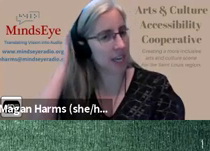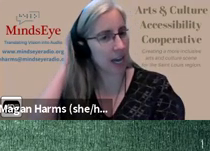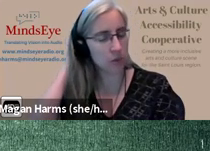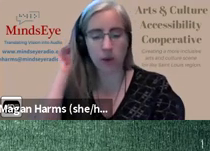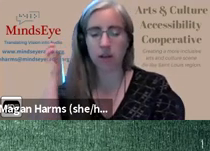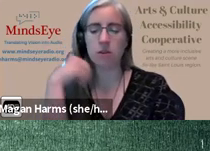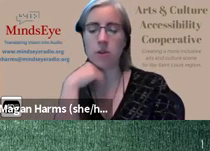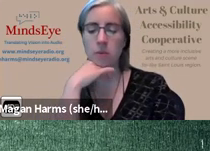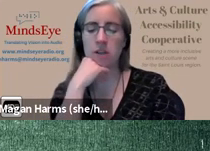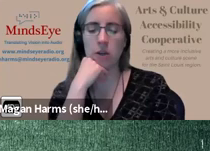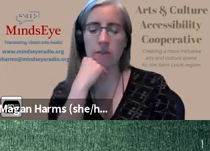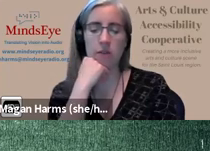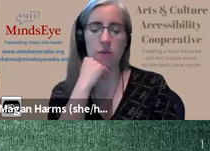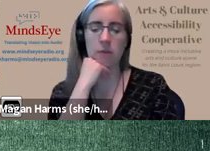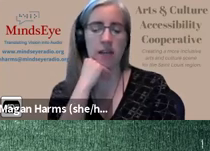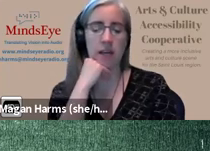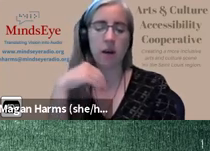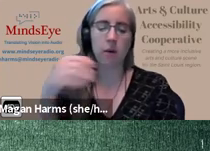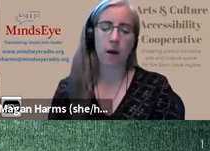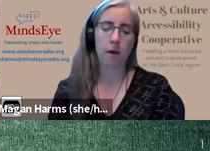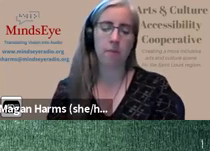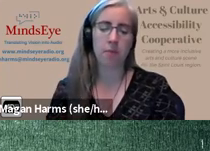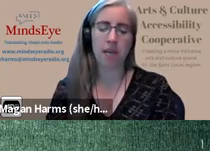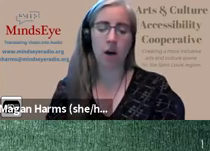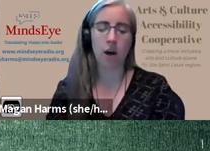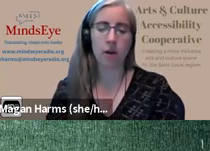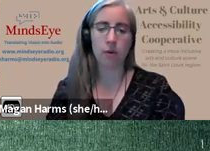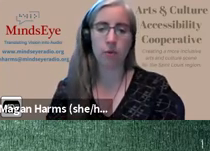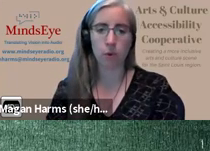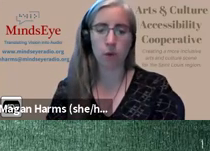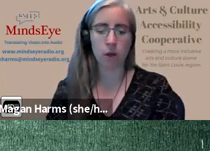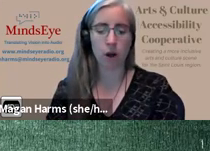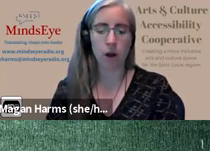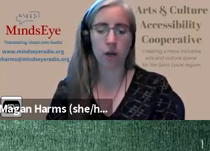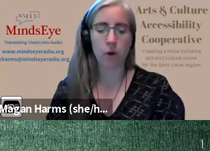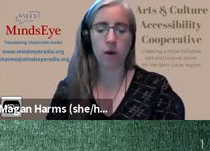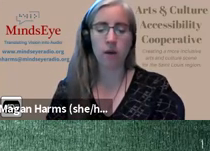There is a catch with audio description. You have to join the meeting audio